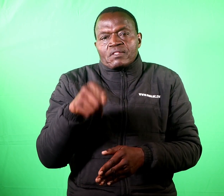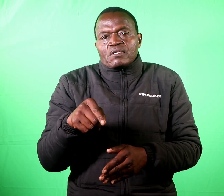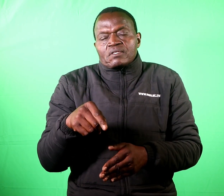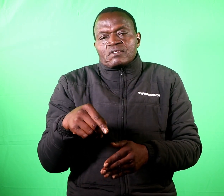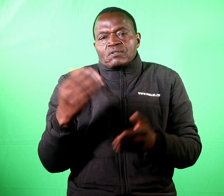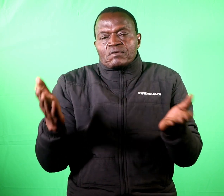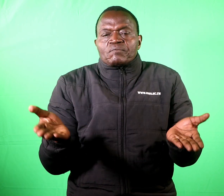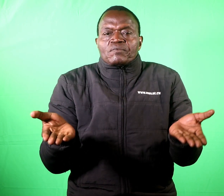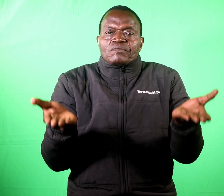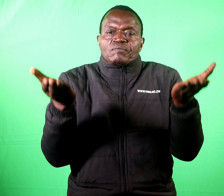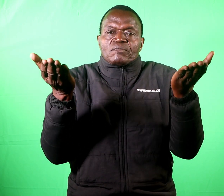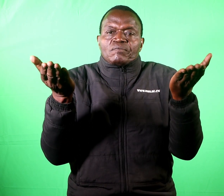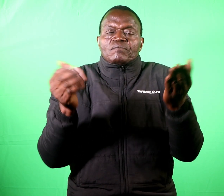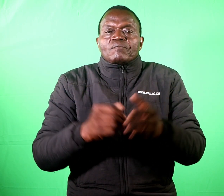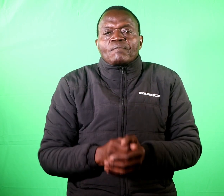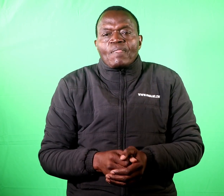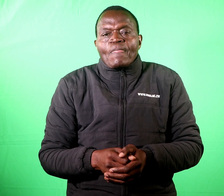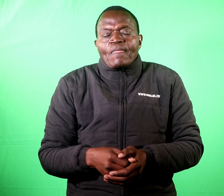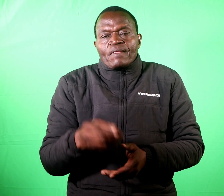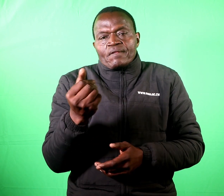improvements. Income sources.